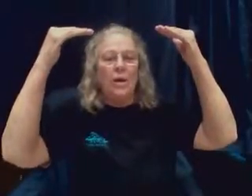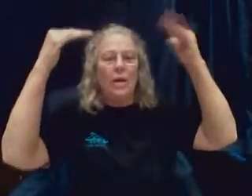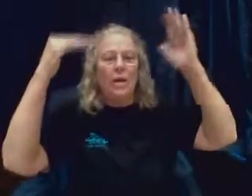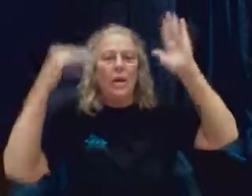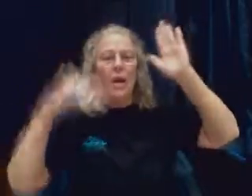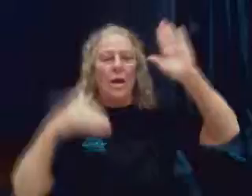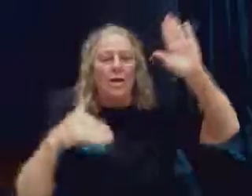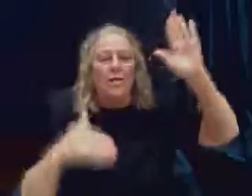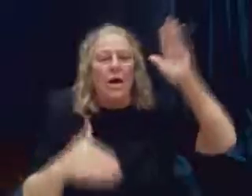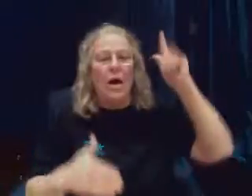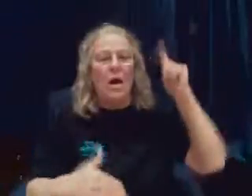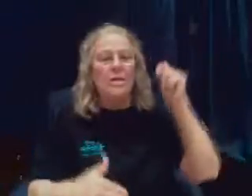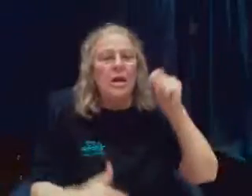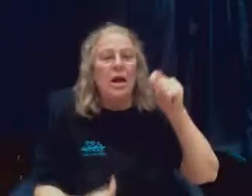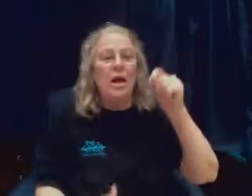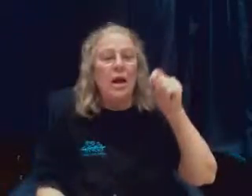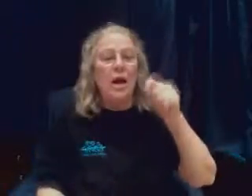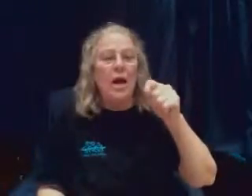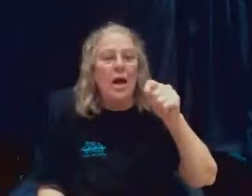be. Thy